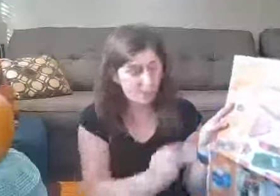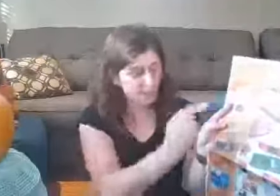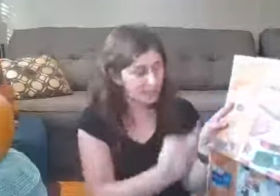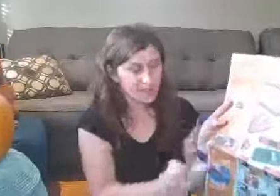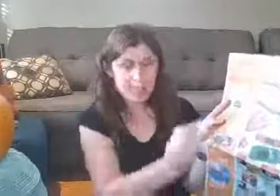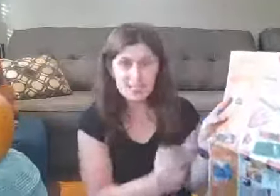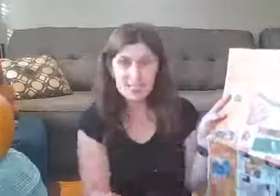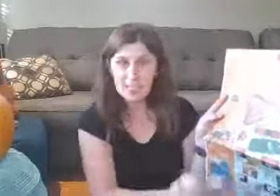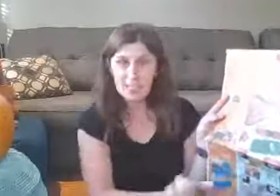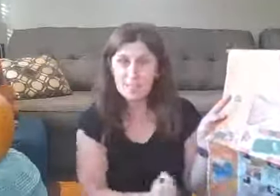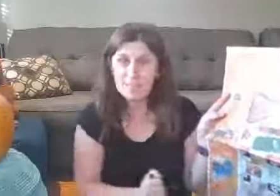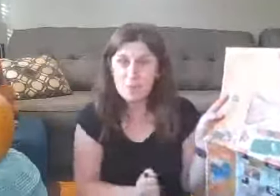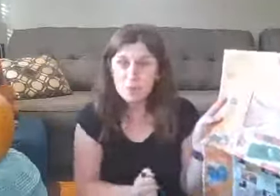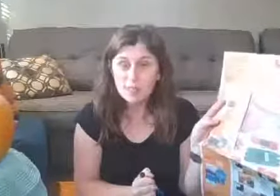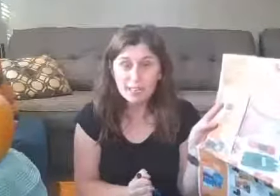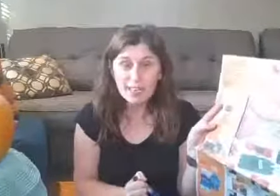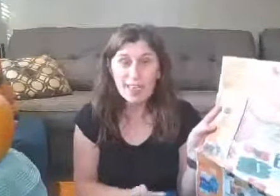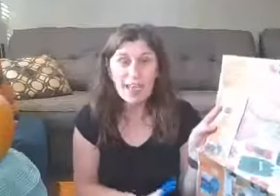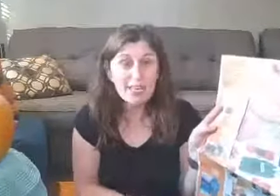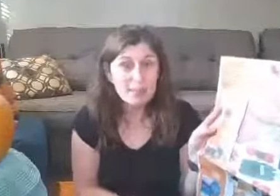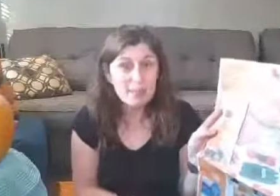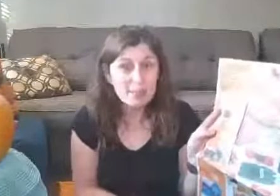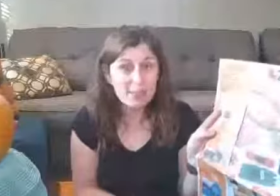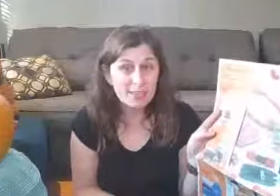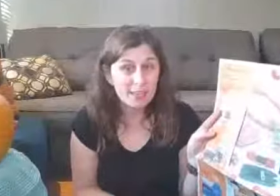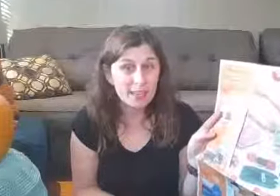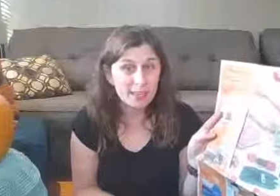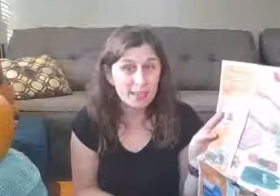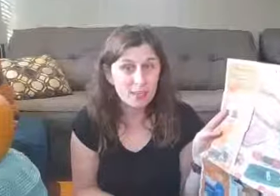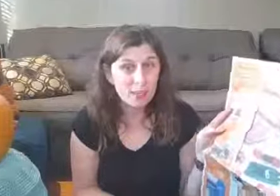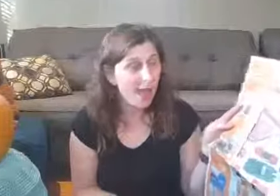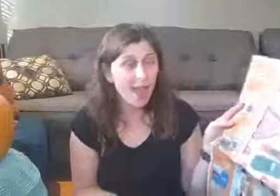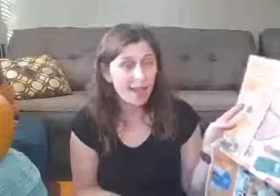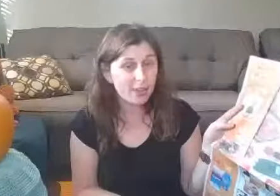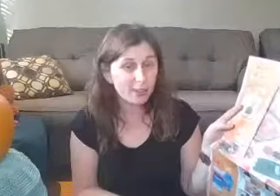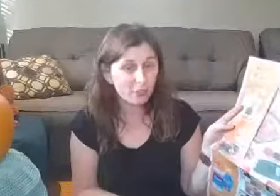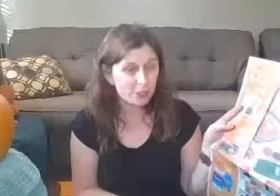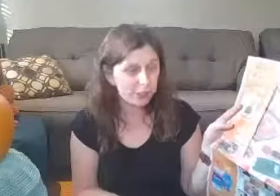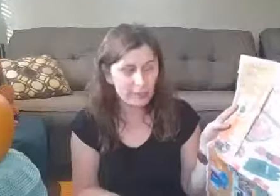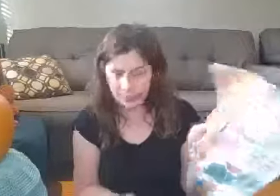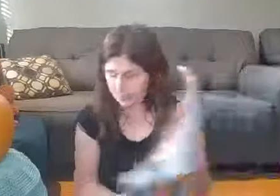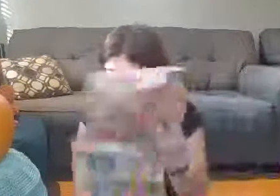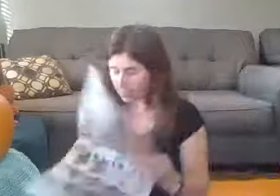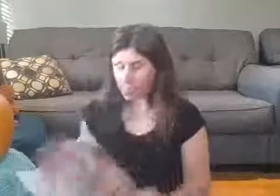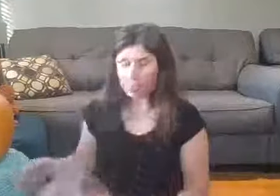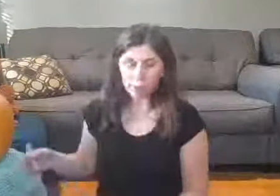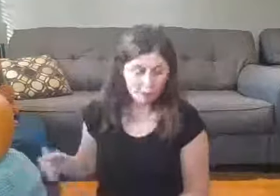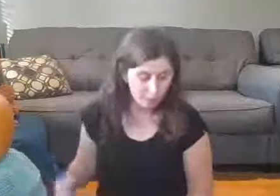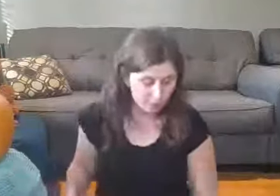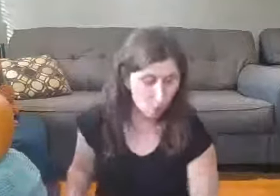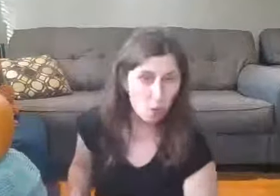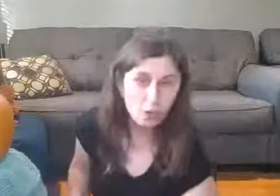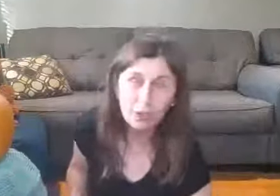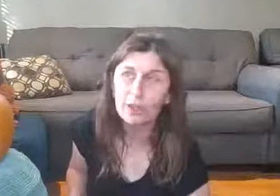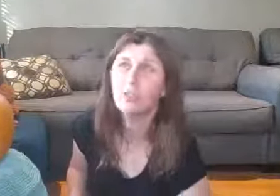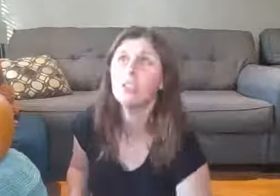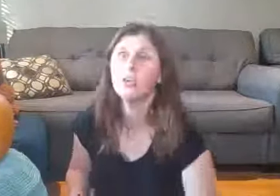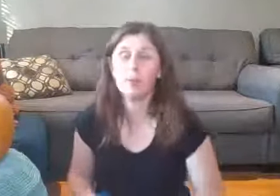things that they see, foods that they like, maybe things they'd like to add to the grocery list, they're a little bit older and are starting to